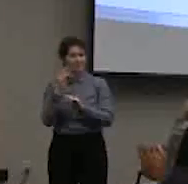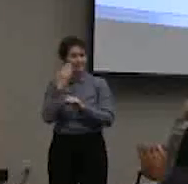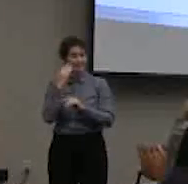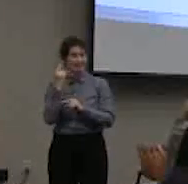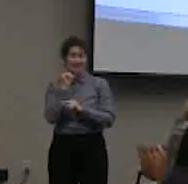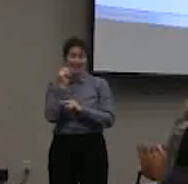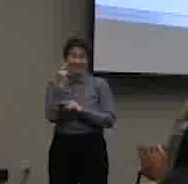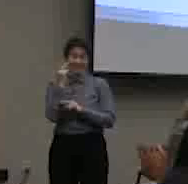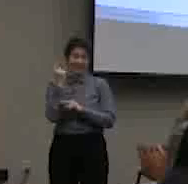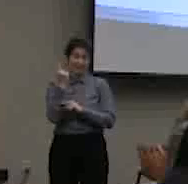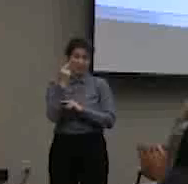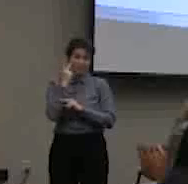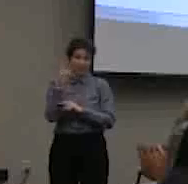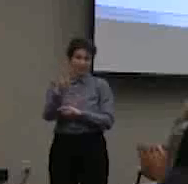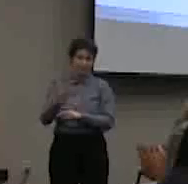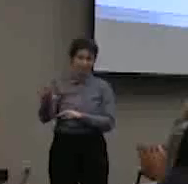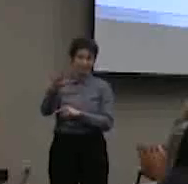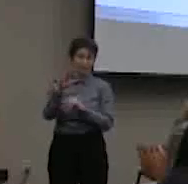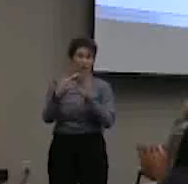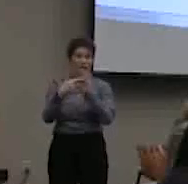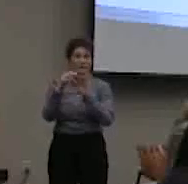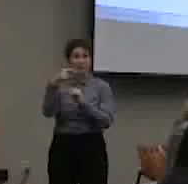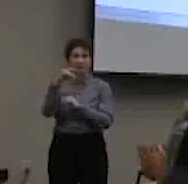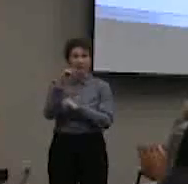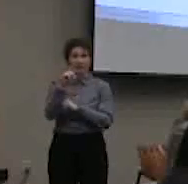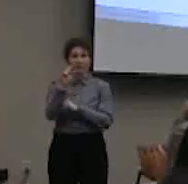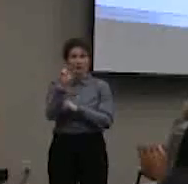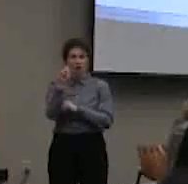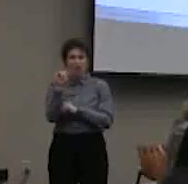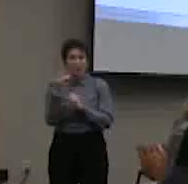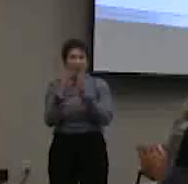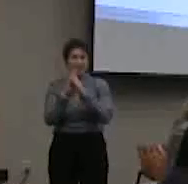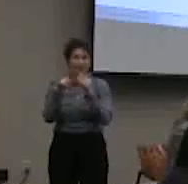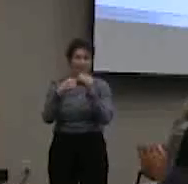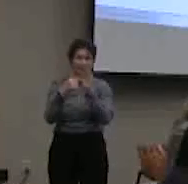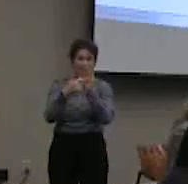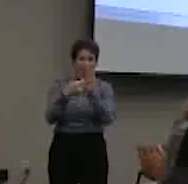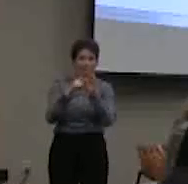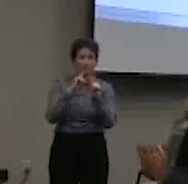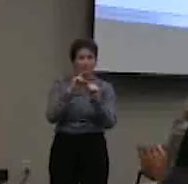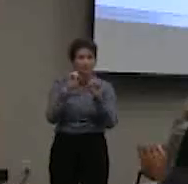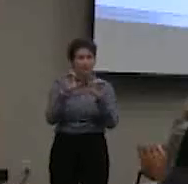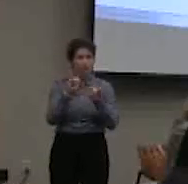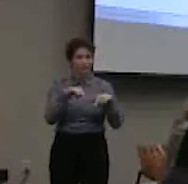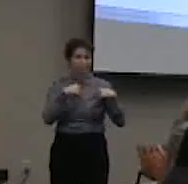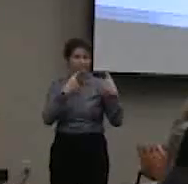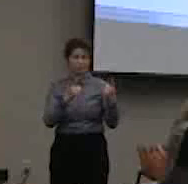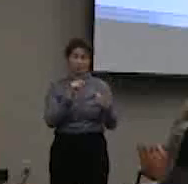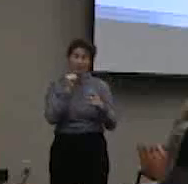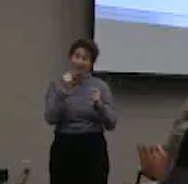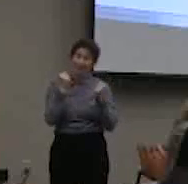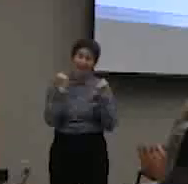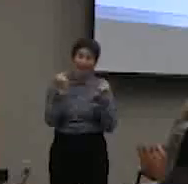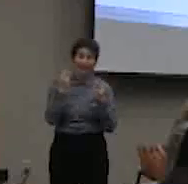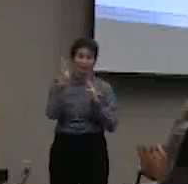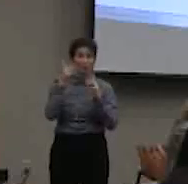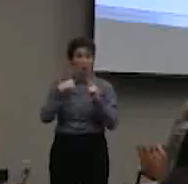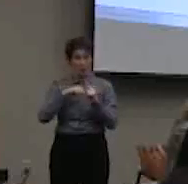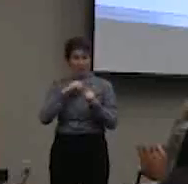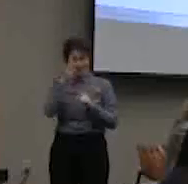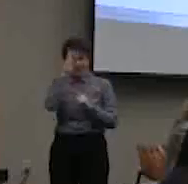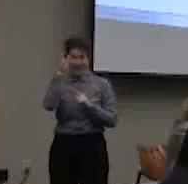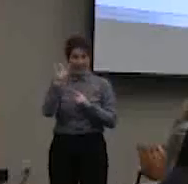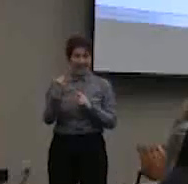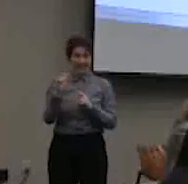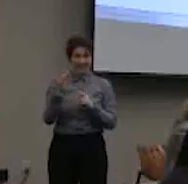else. Representative Hilferty asked about the models and, you know, looking at what's been created. There's not a lot that's been created. We're creating it. And the folks up here, and you all